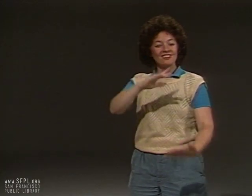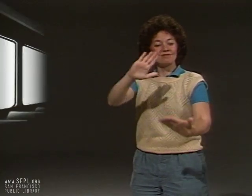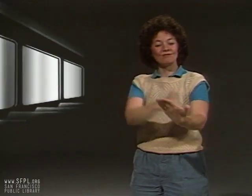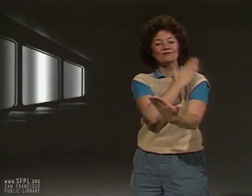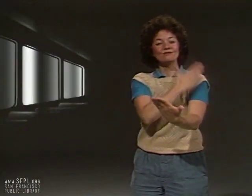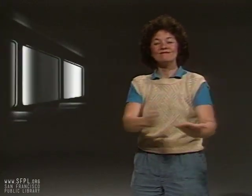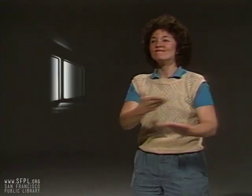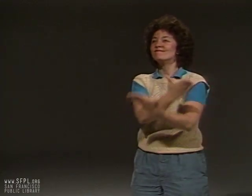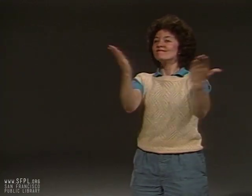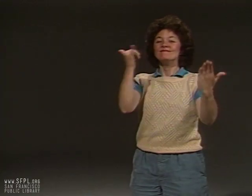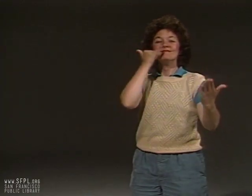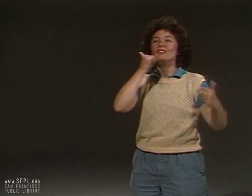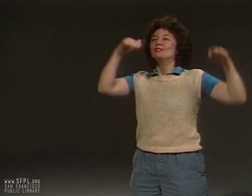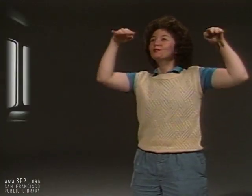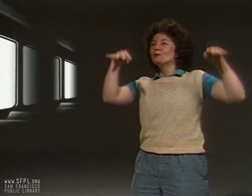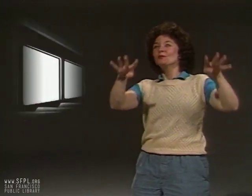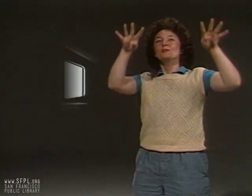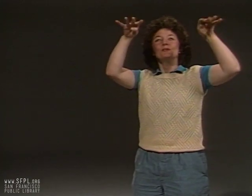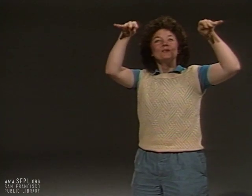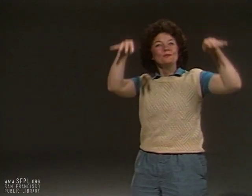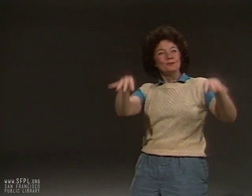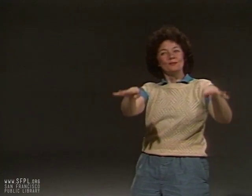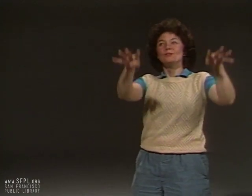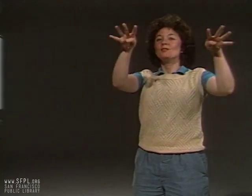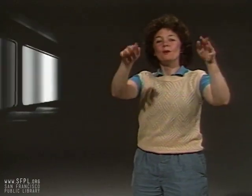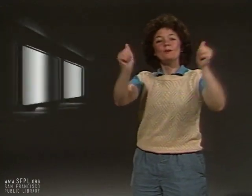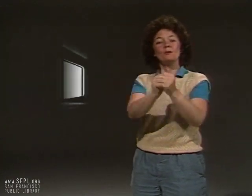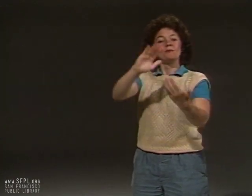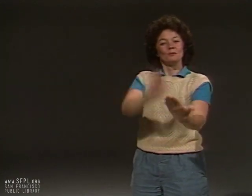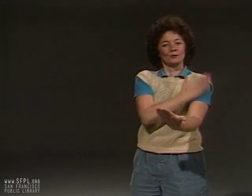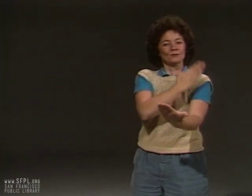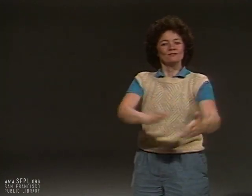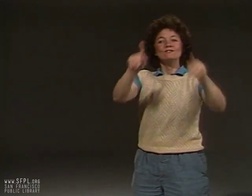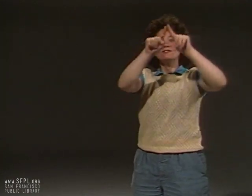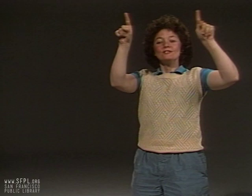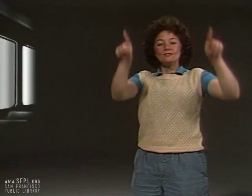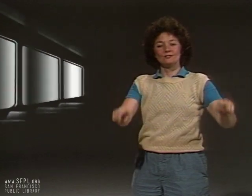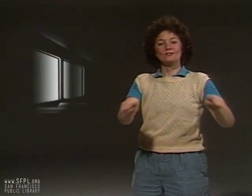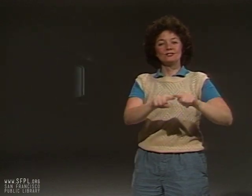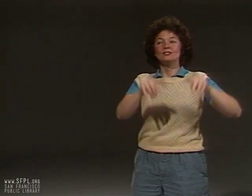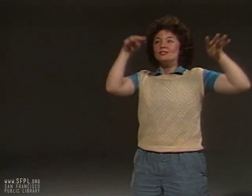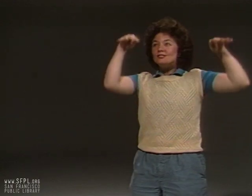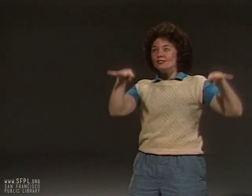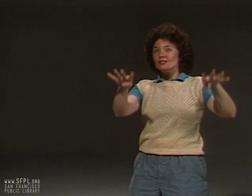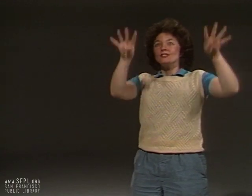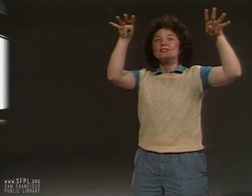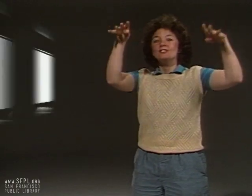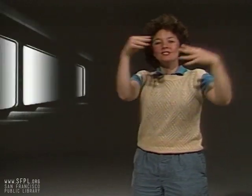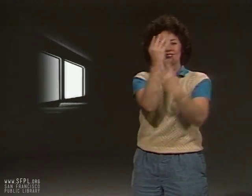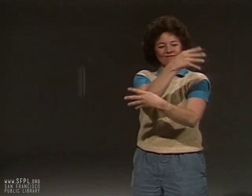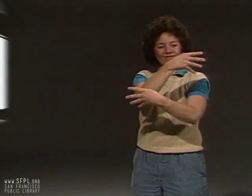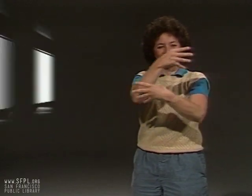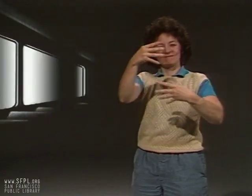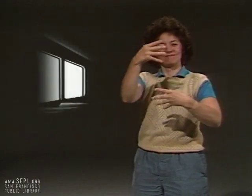The eye music of the telephone wires with the music sheets, with lines that rise and